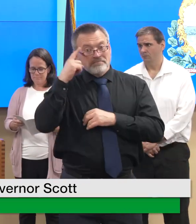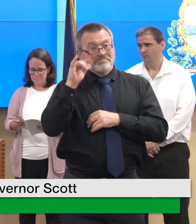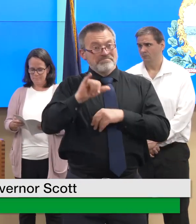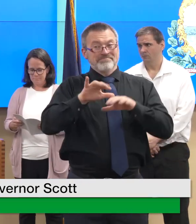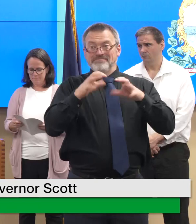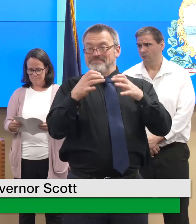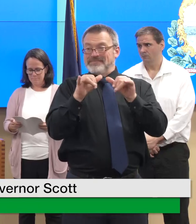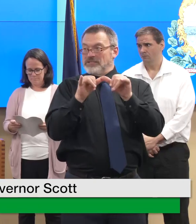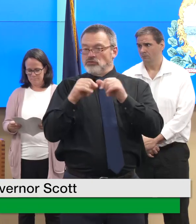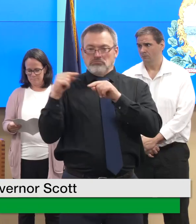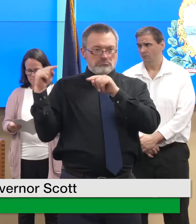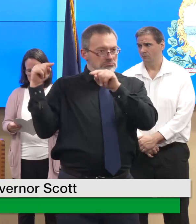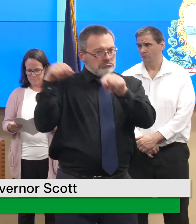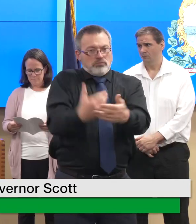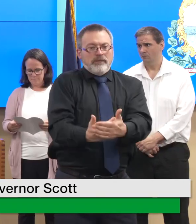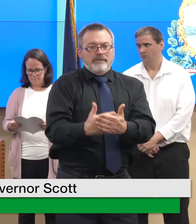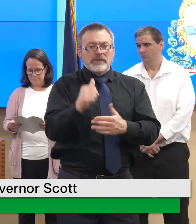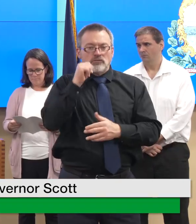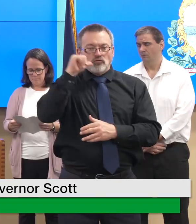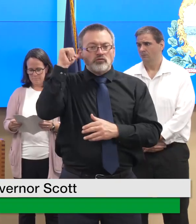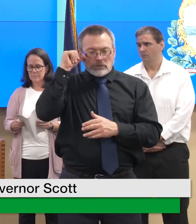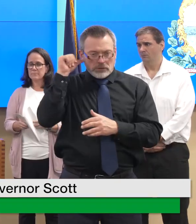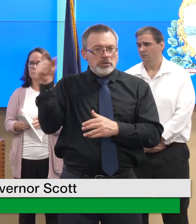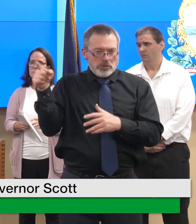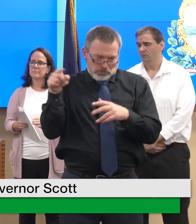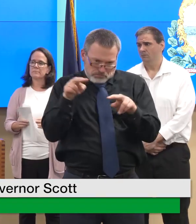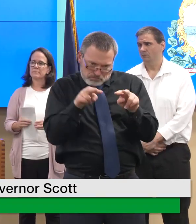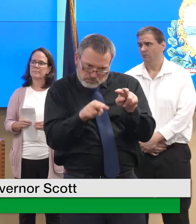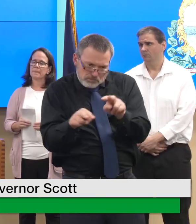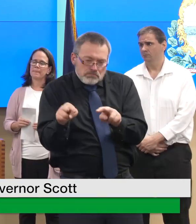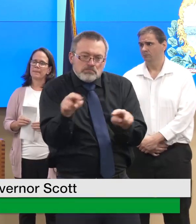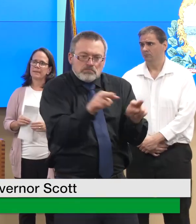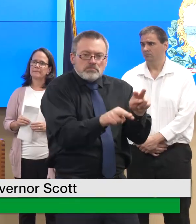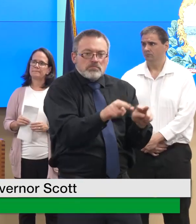before, and looked at some of our reservoirs